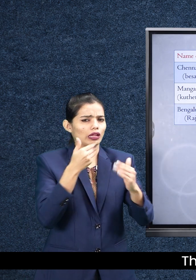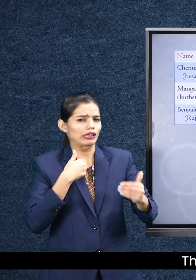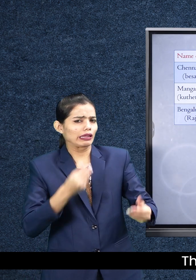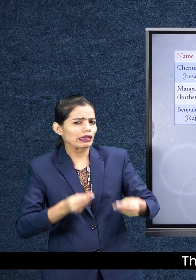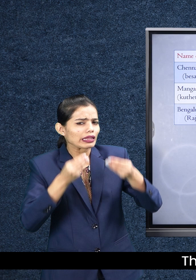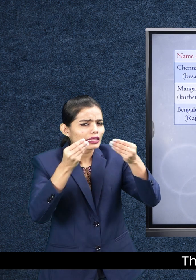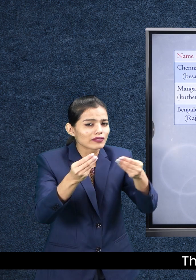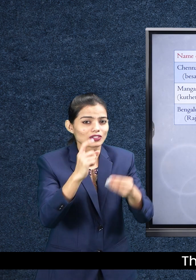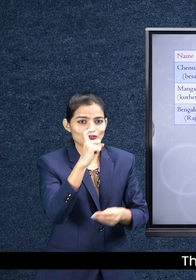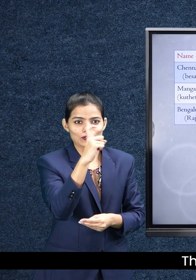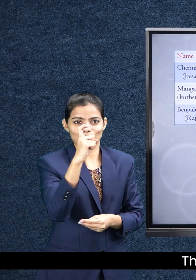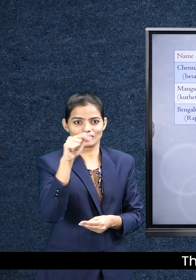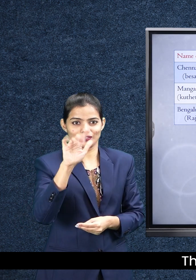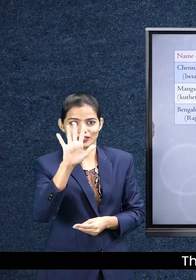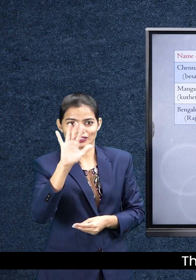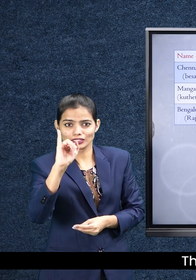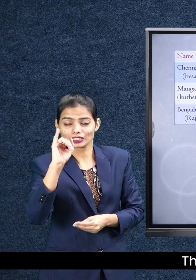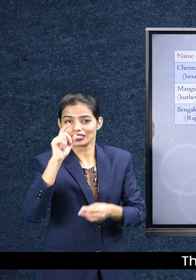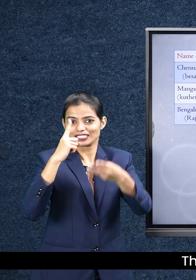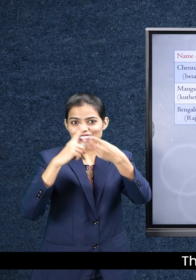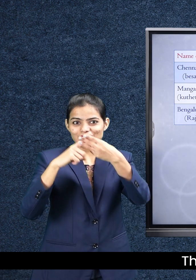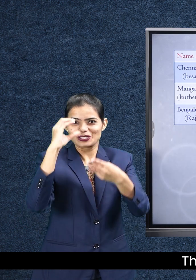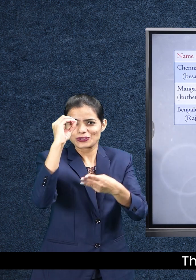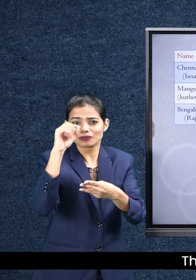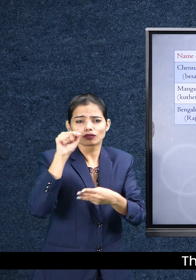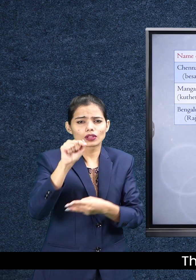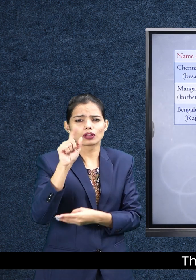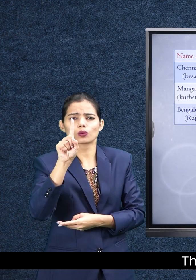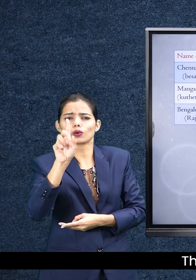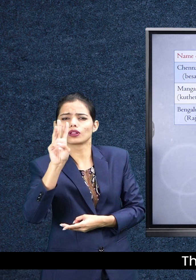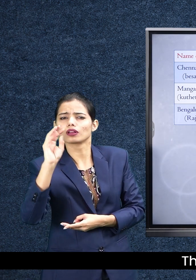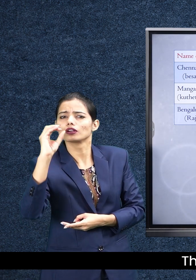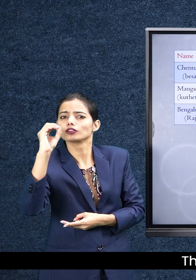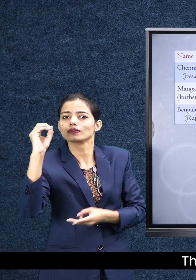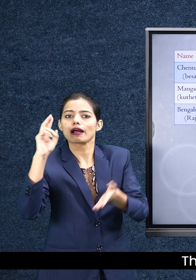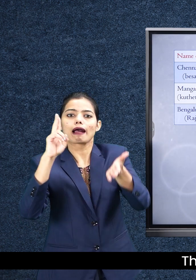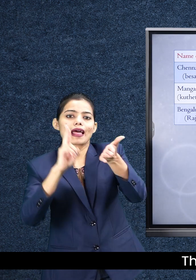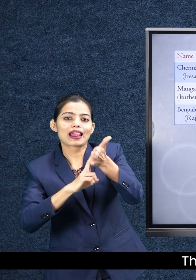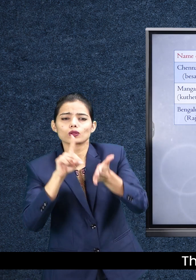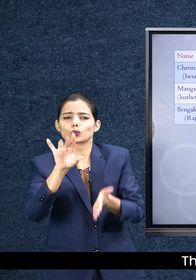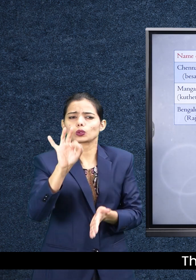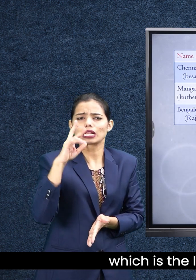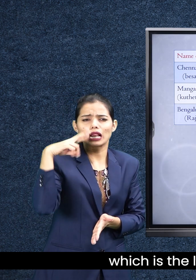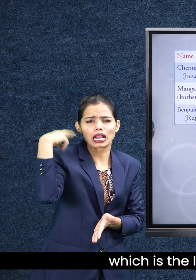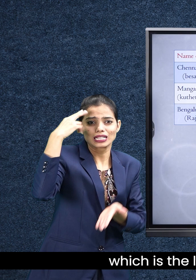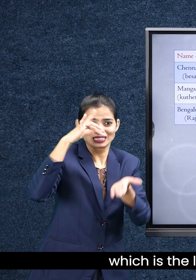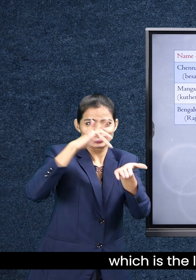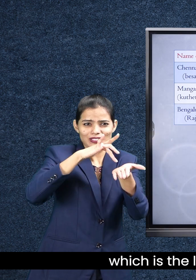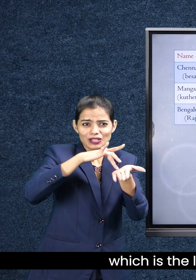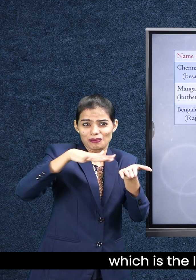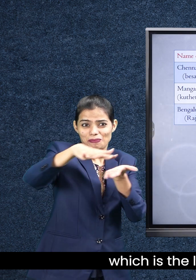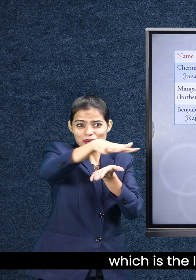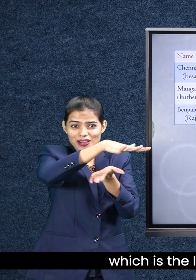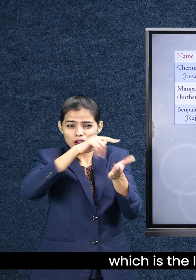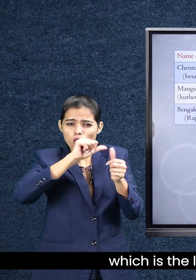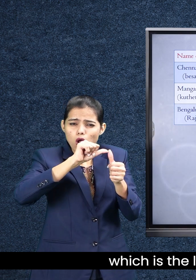This gives 77.56 degree east, 13 degree north, which is the longitude and latitude